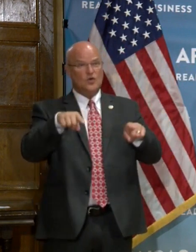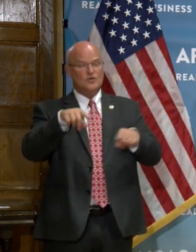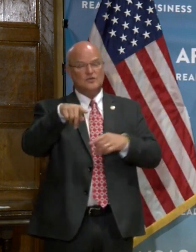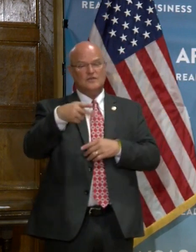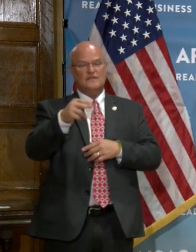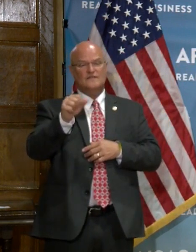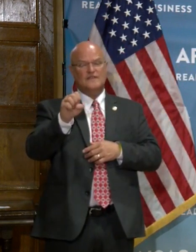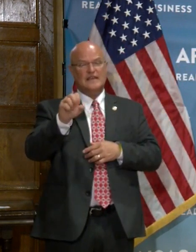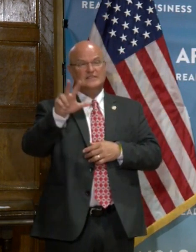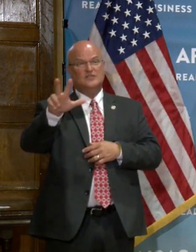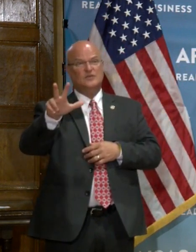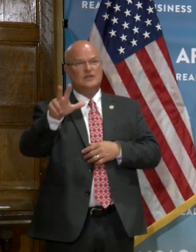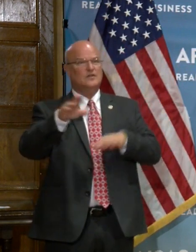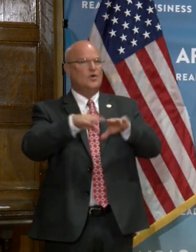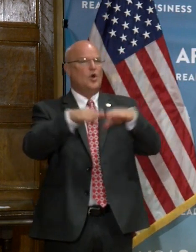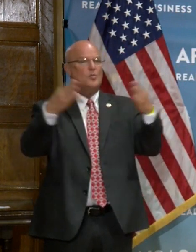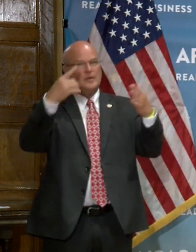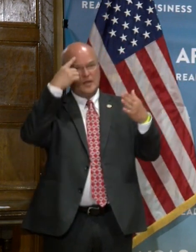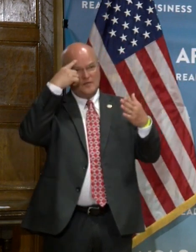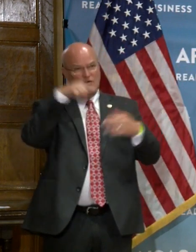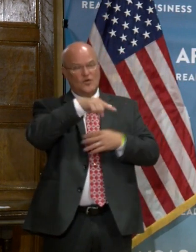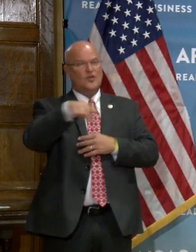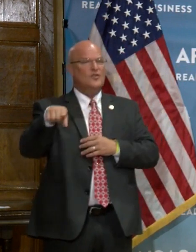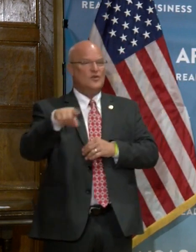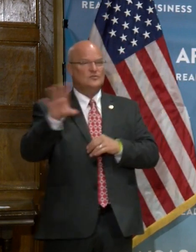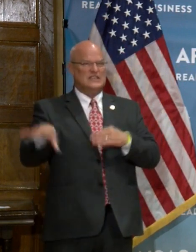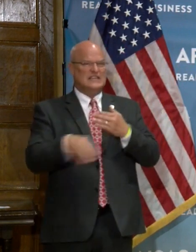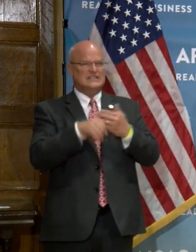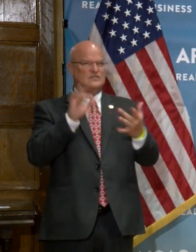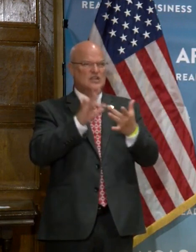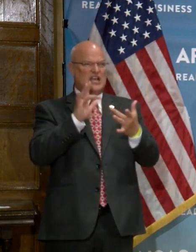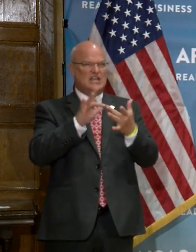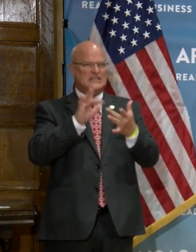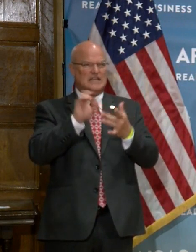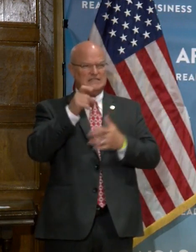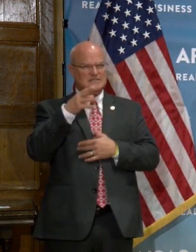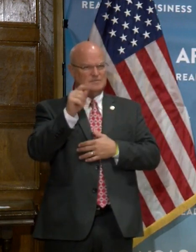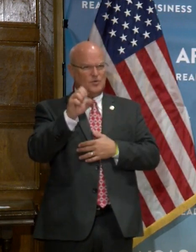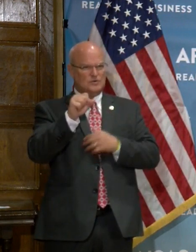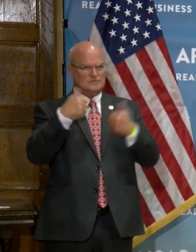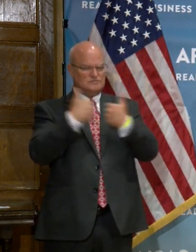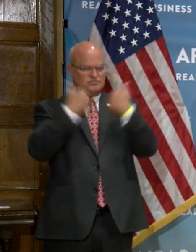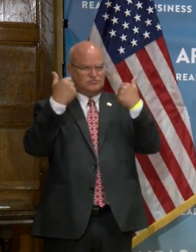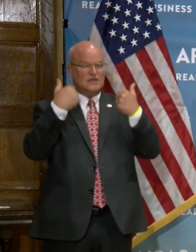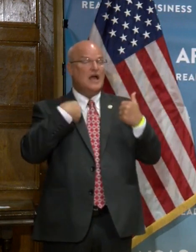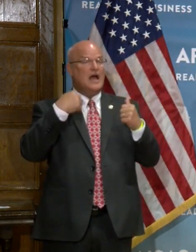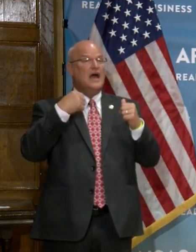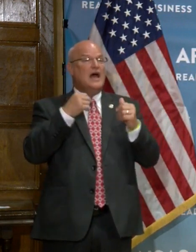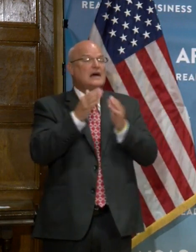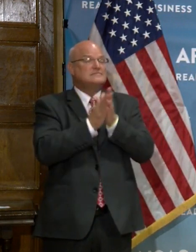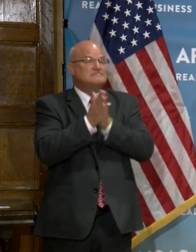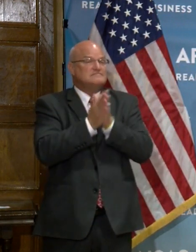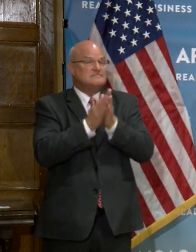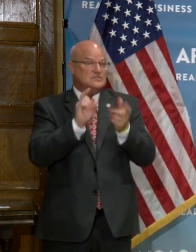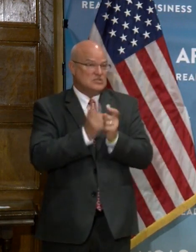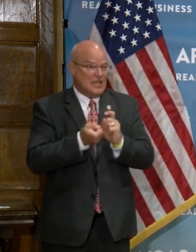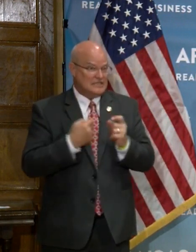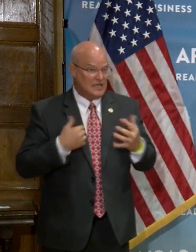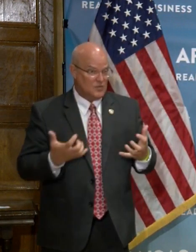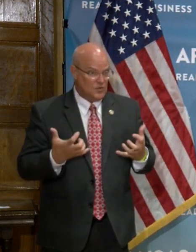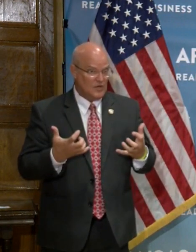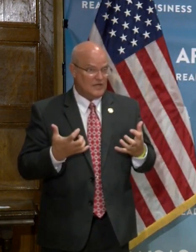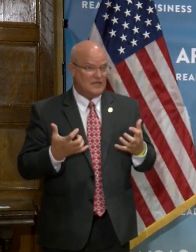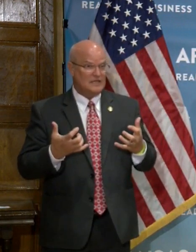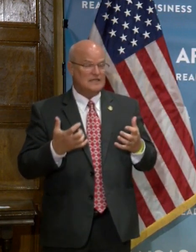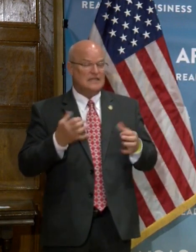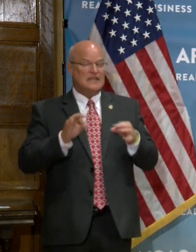phase 3 or for opening it up for those additional contact sports. I'm anxious for that to change, and hopefully we'll get there